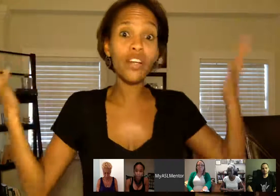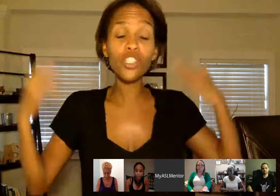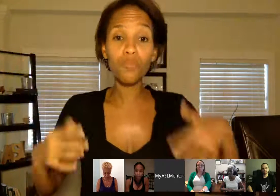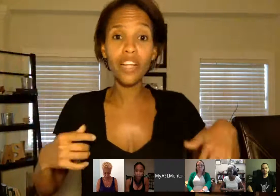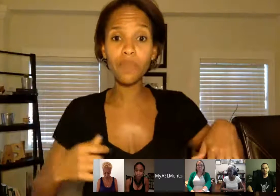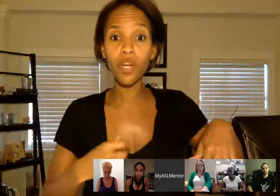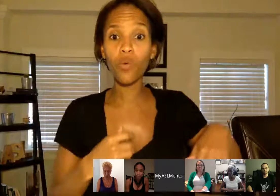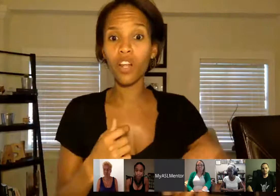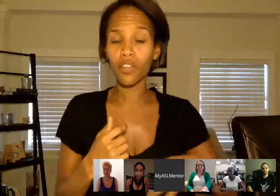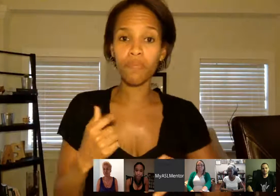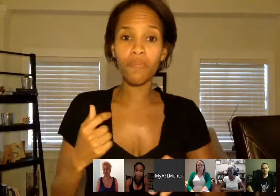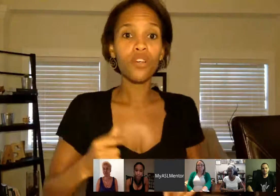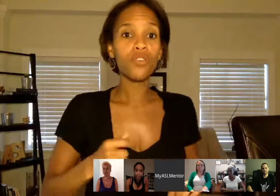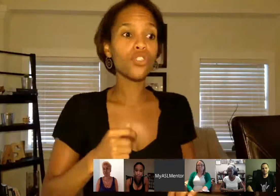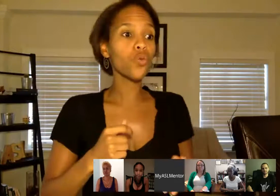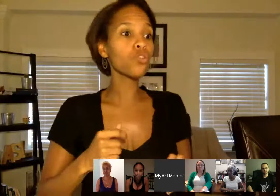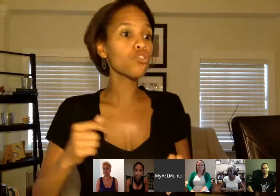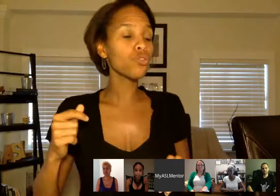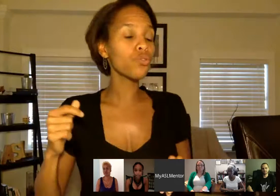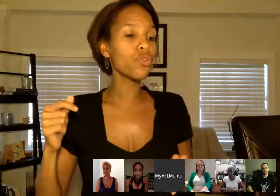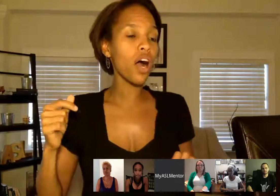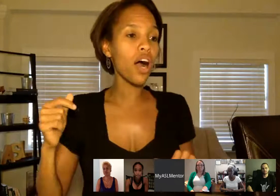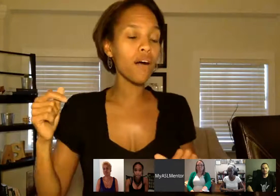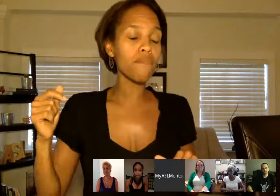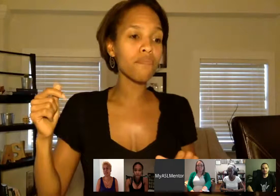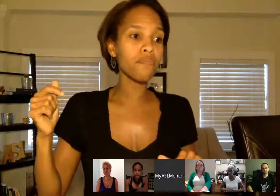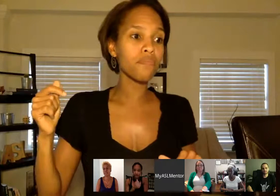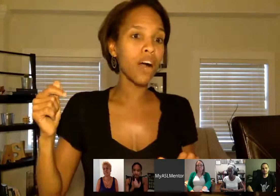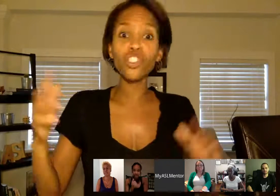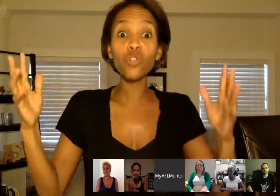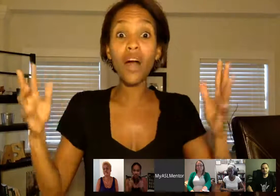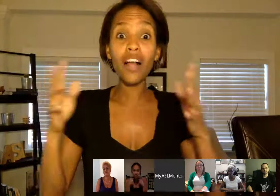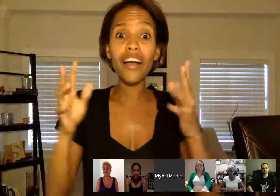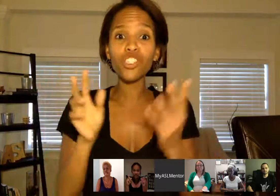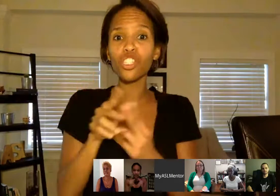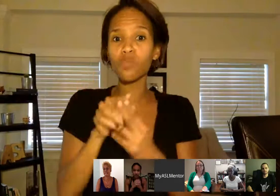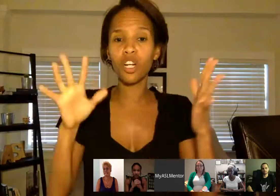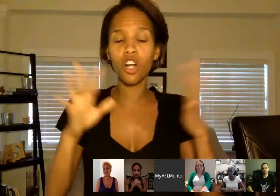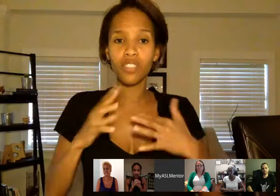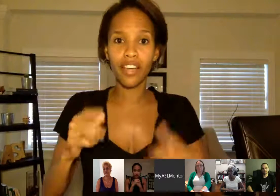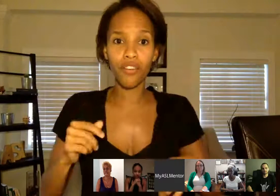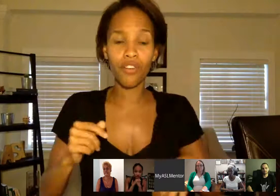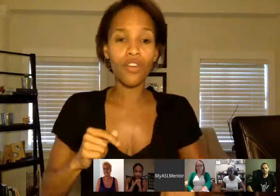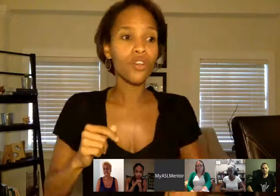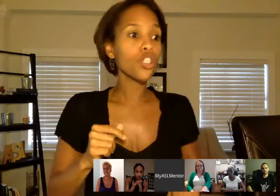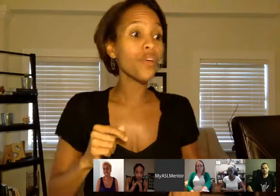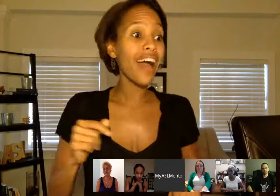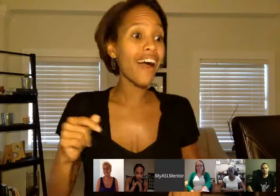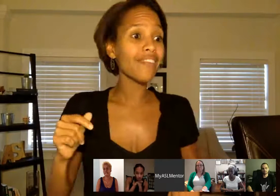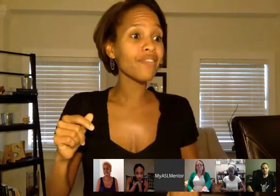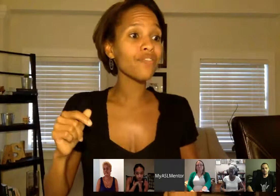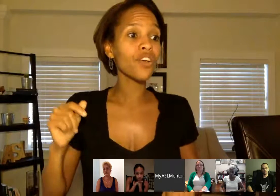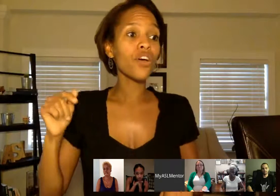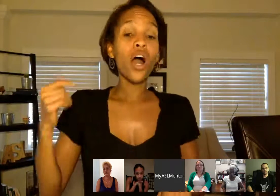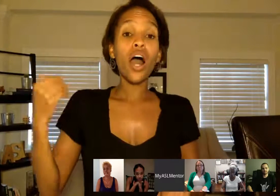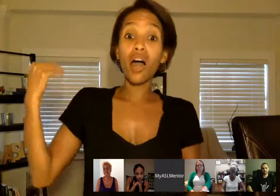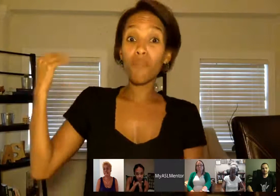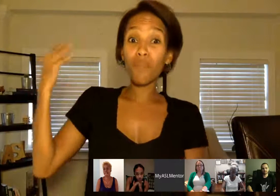Okay, so let's pick one of them. So we'll do. I'll actually just put it all together. So we